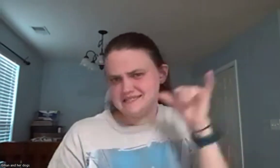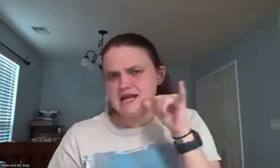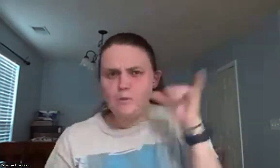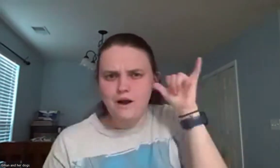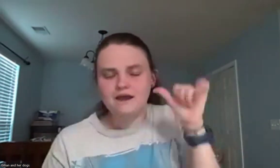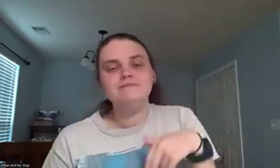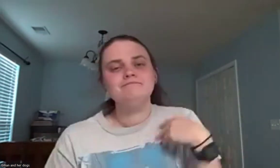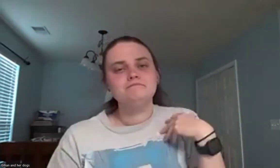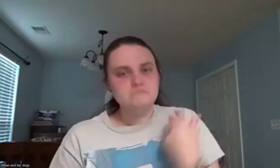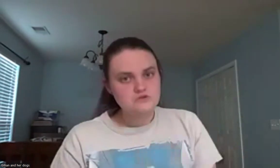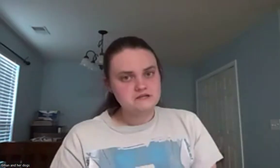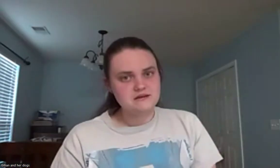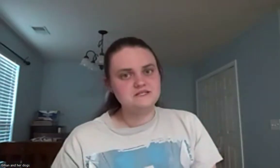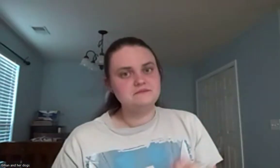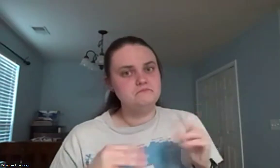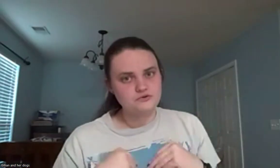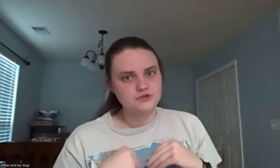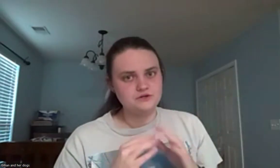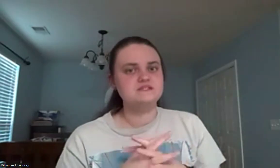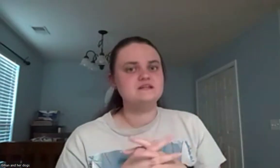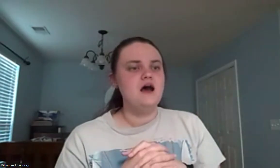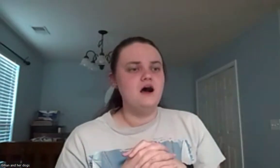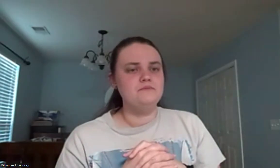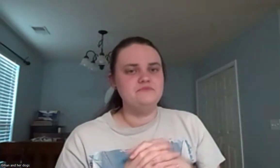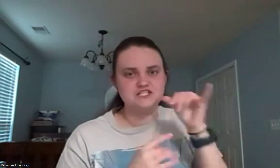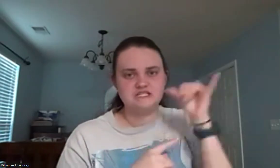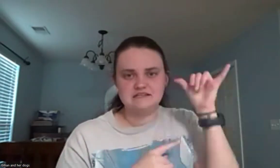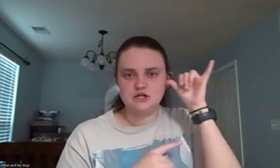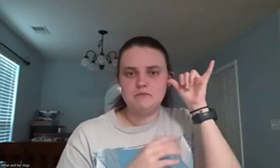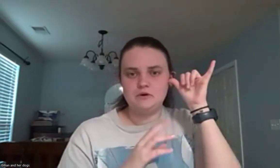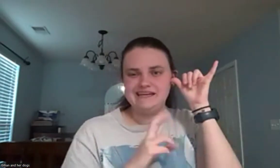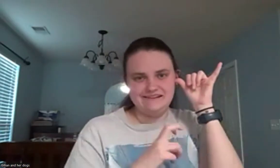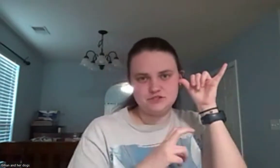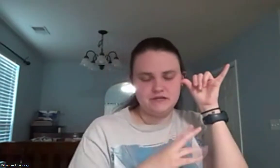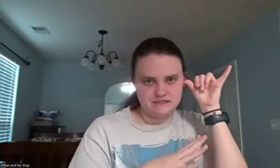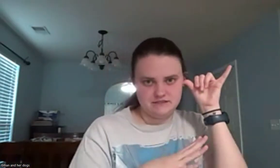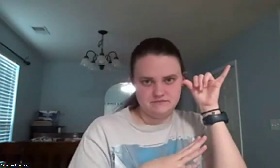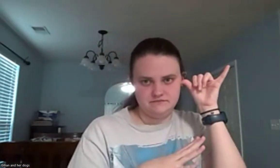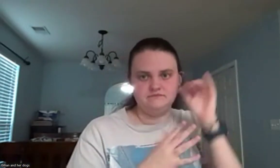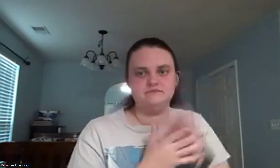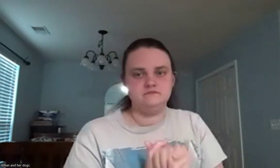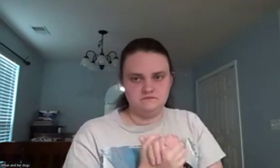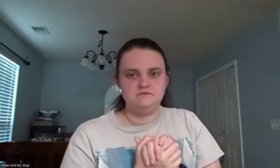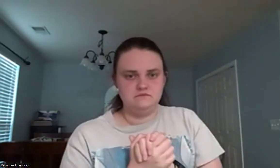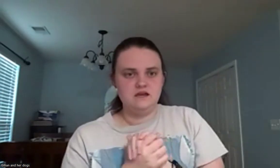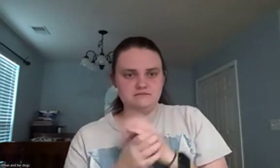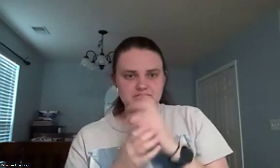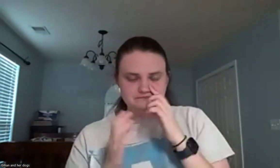not why. Both are accepted, both are used. This is just a little bit more English based. Okay.